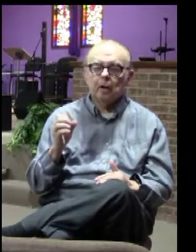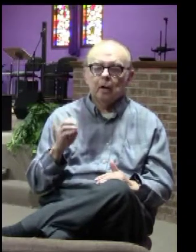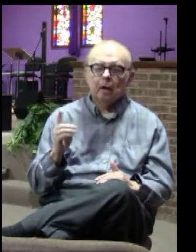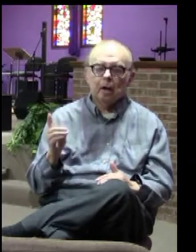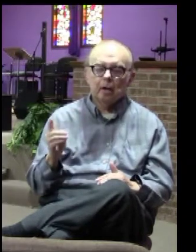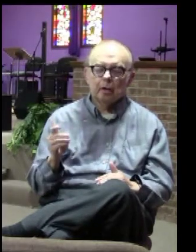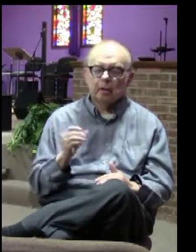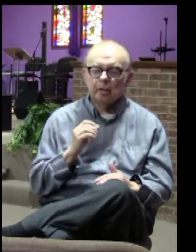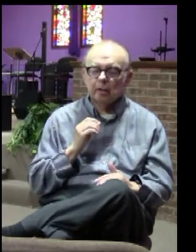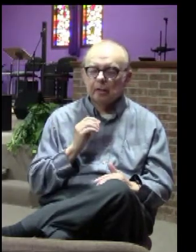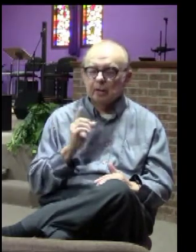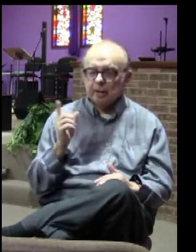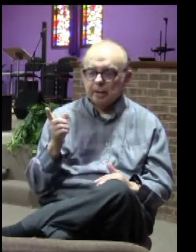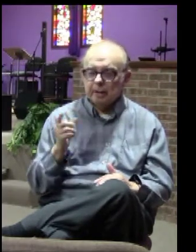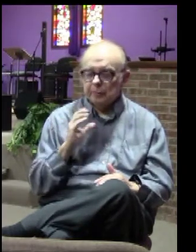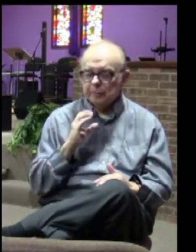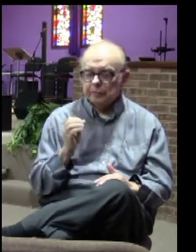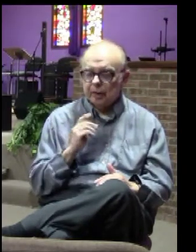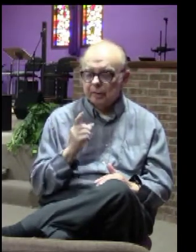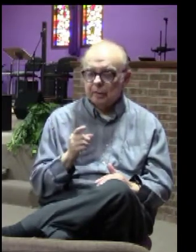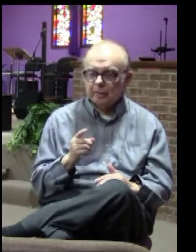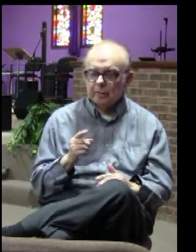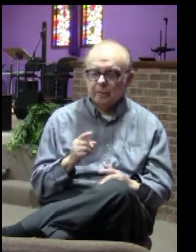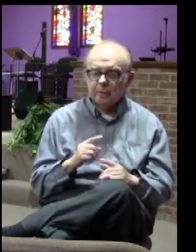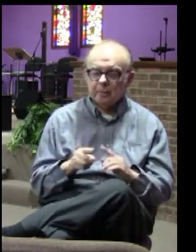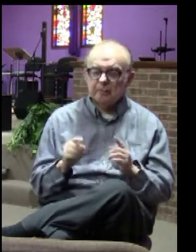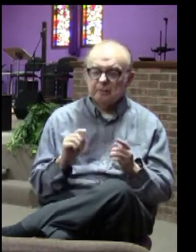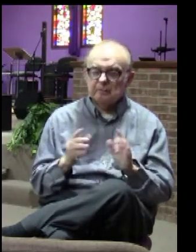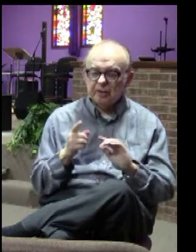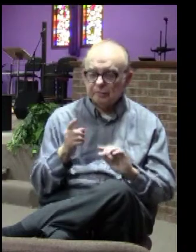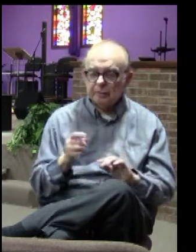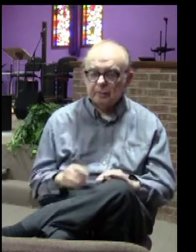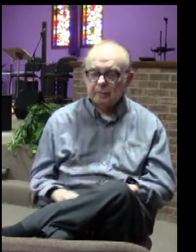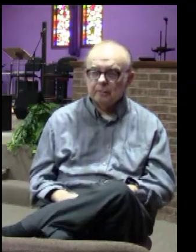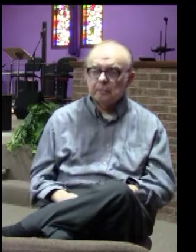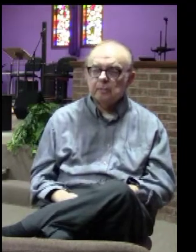Not possess you, but mess with you.